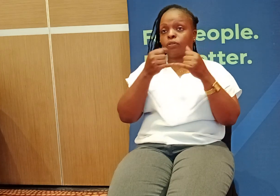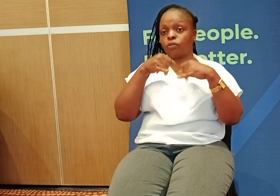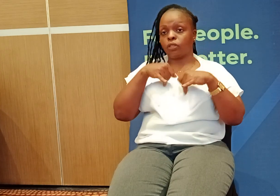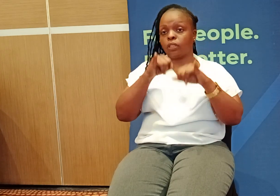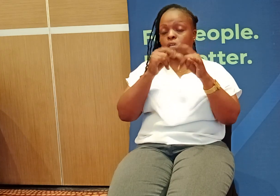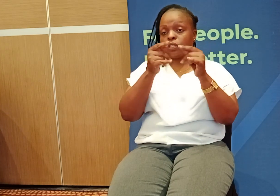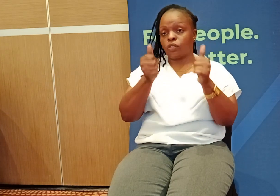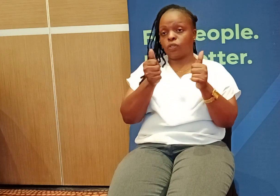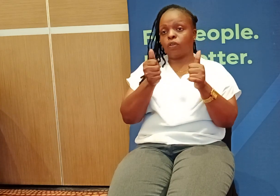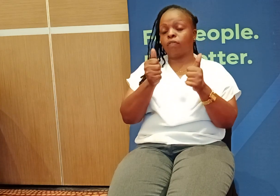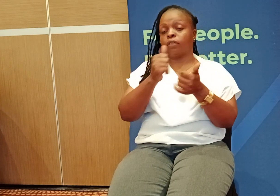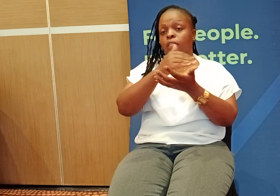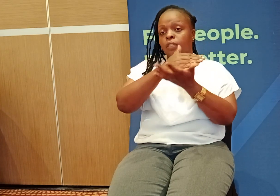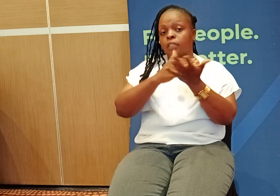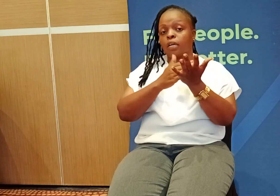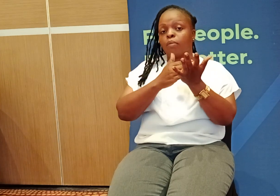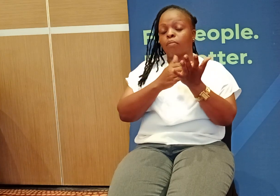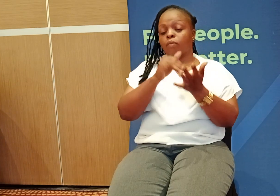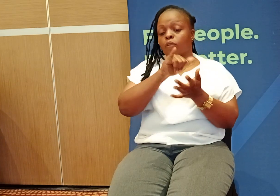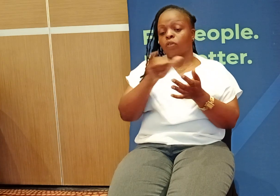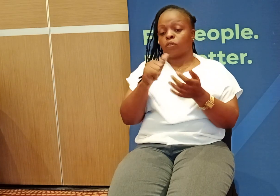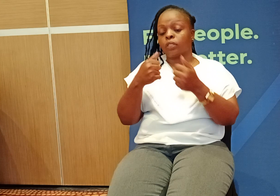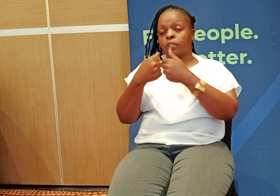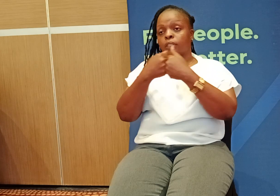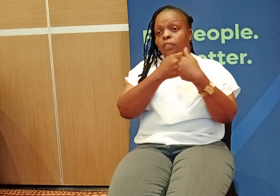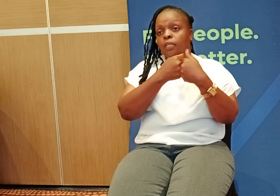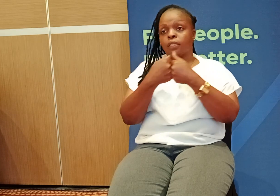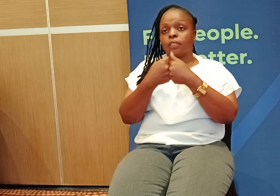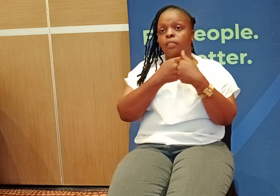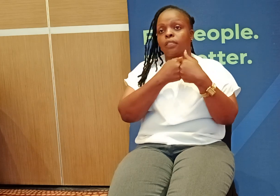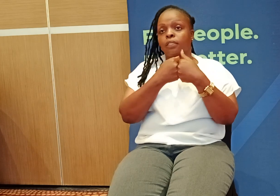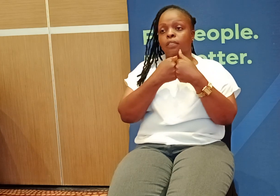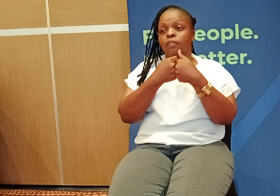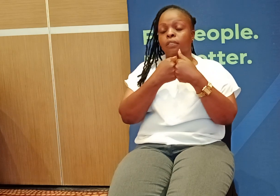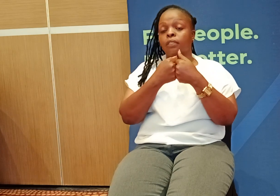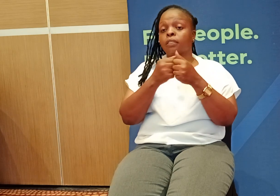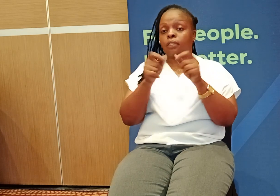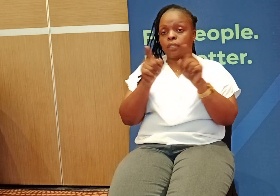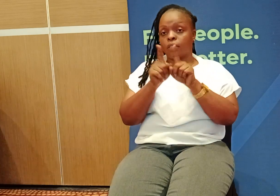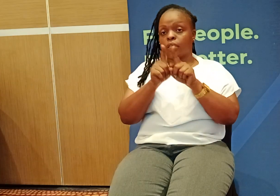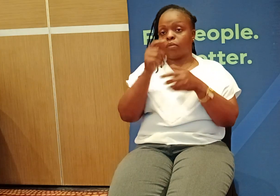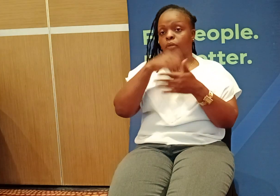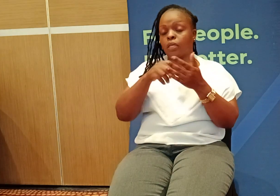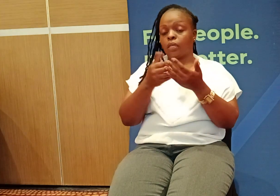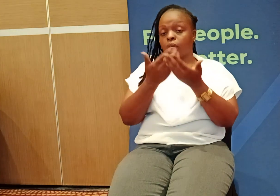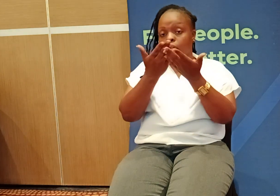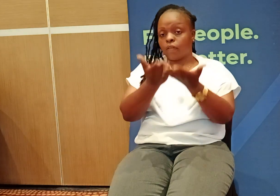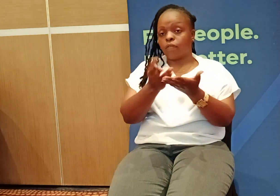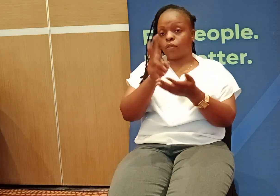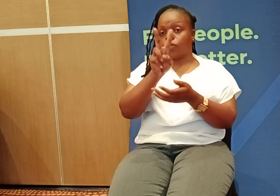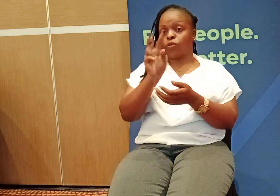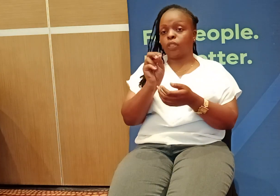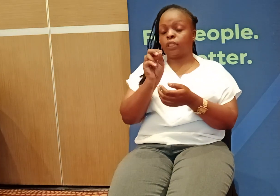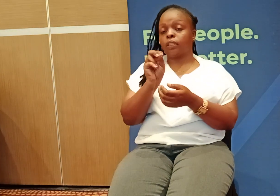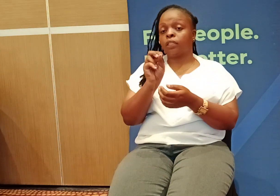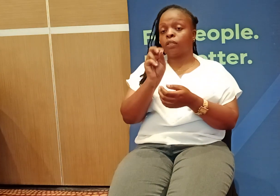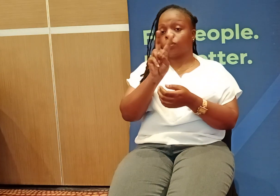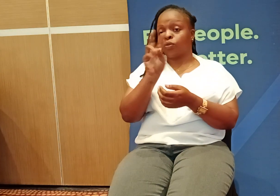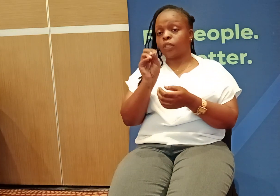of those challenges. In terms of delivering our 2020 to 2023 strategy, so we had